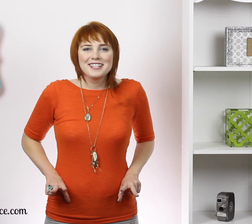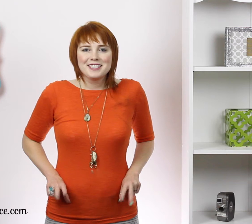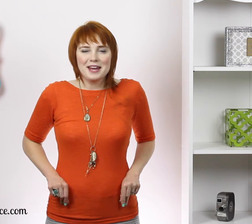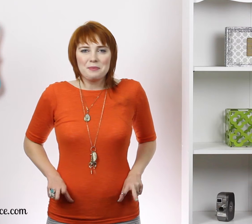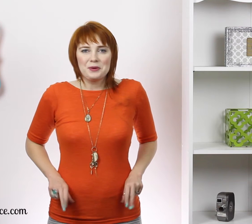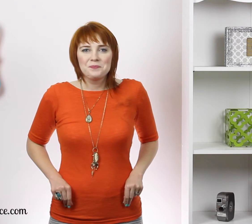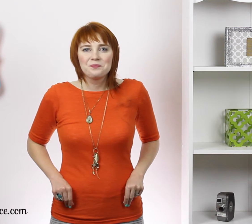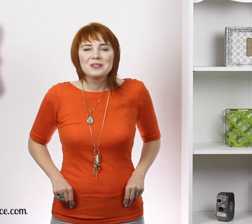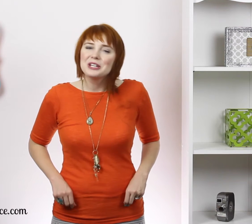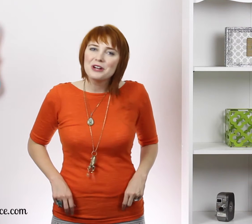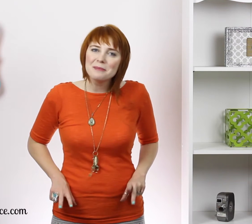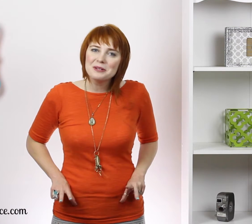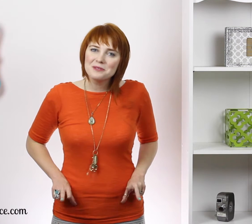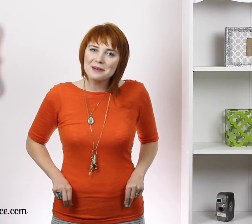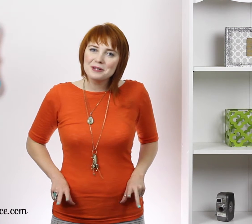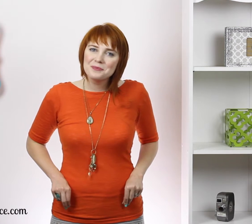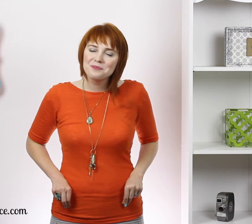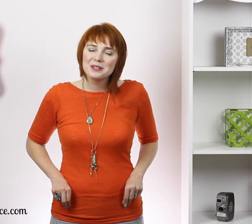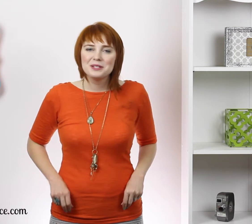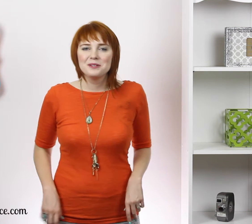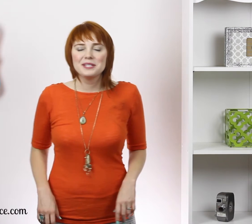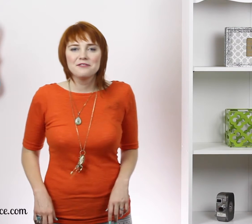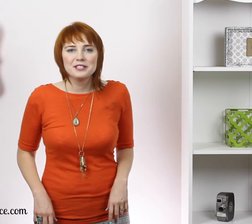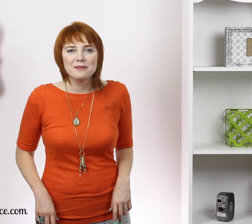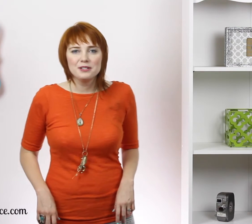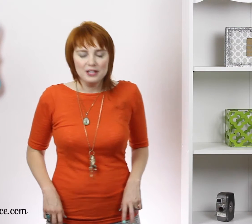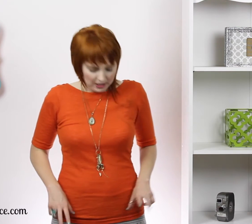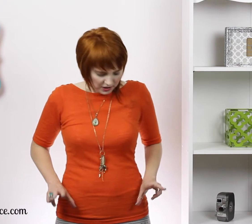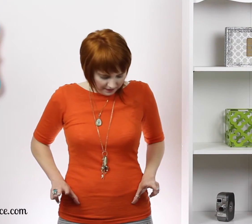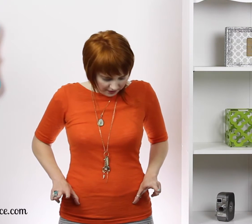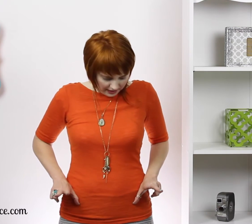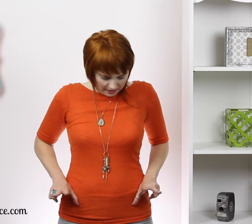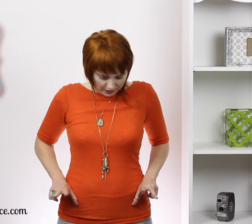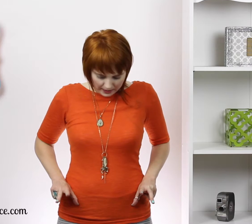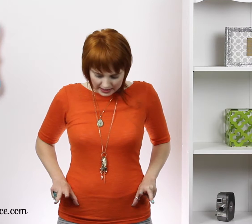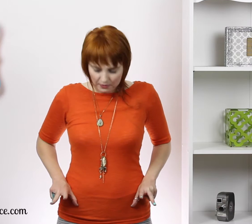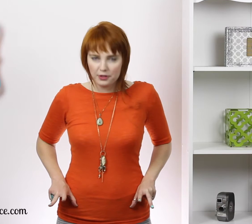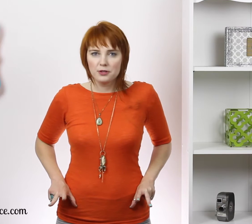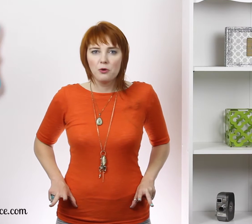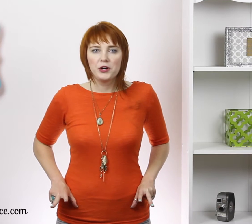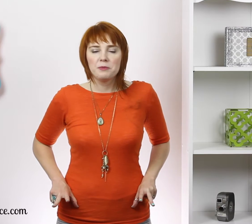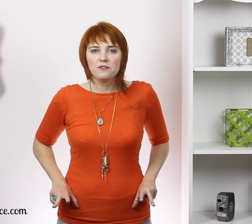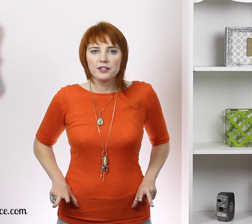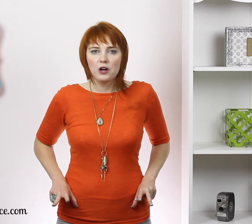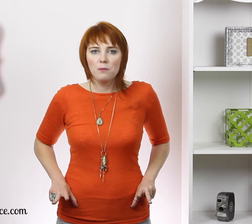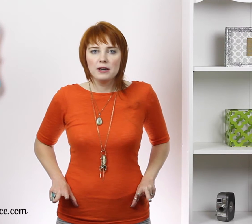Diaper. Can you grab me a new diaper? To do the sign for diaper, you have your thumb on your waist with your pointer middle finger open